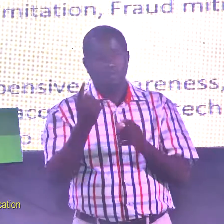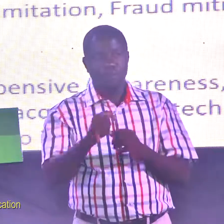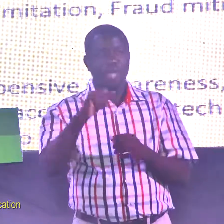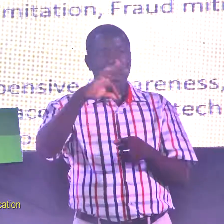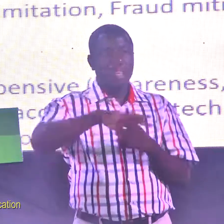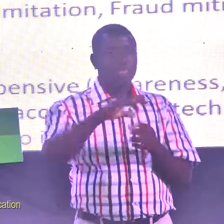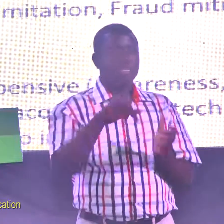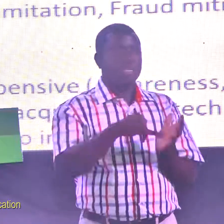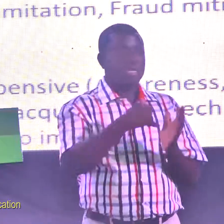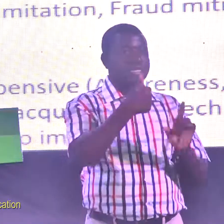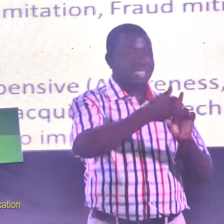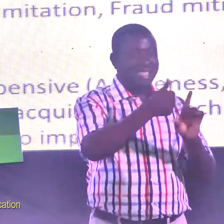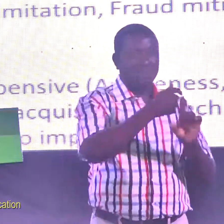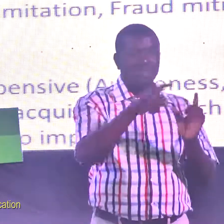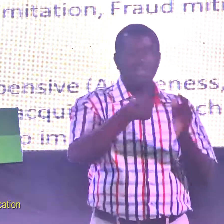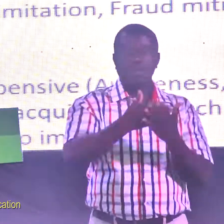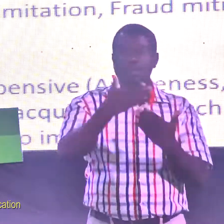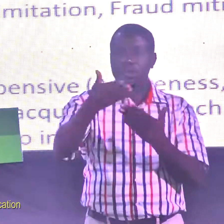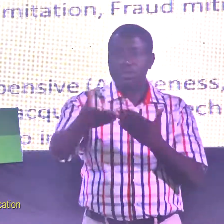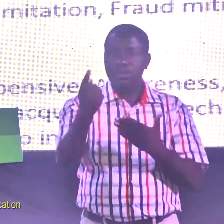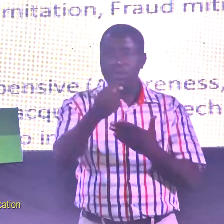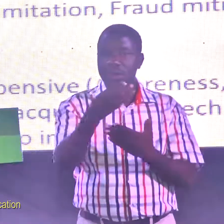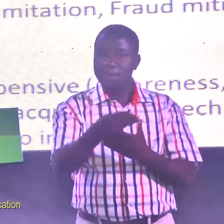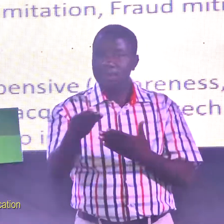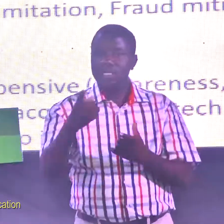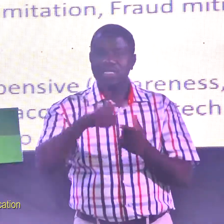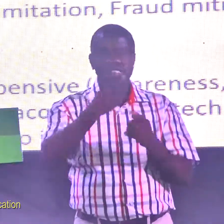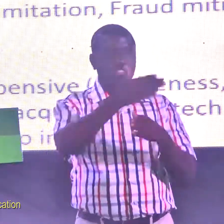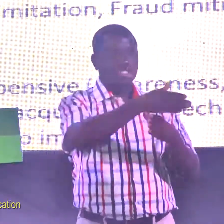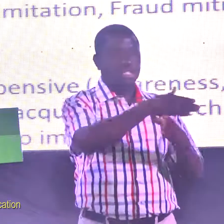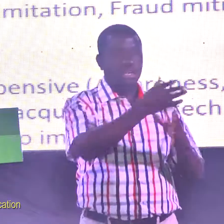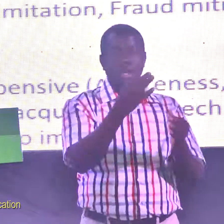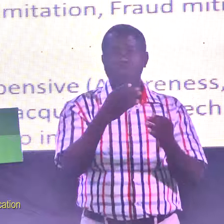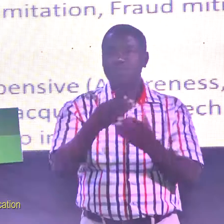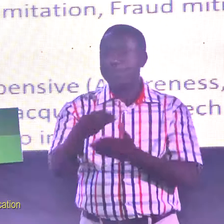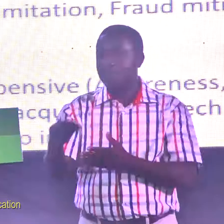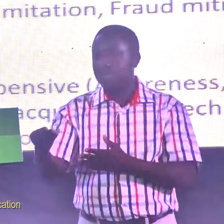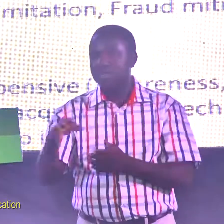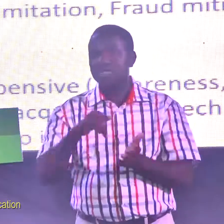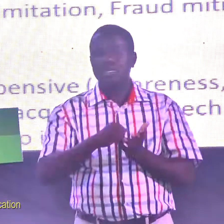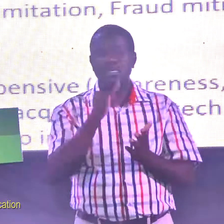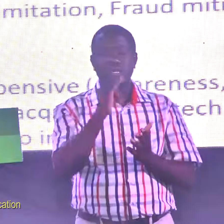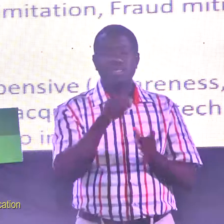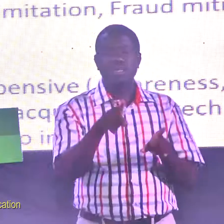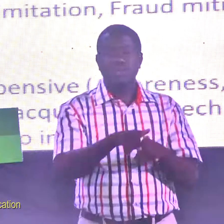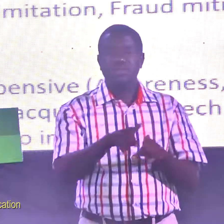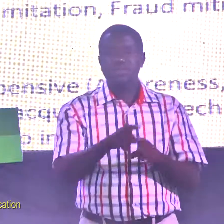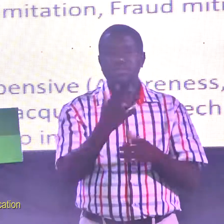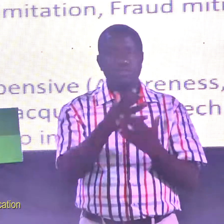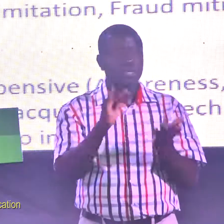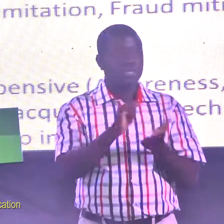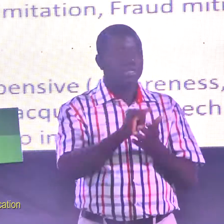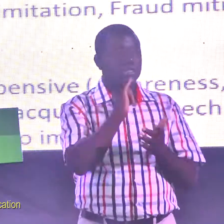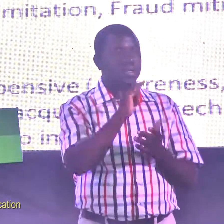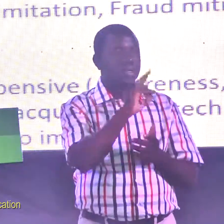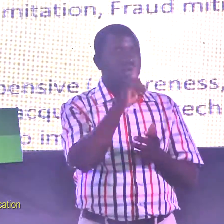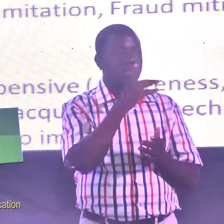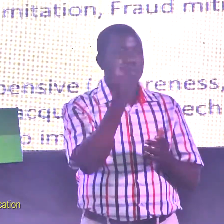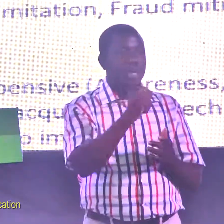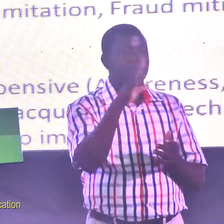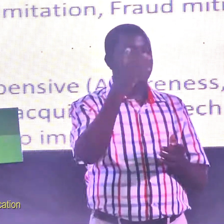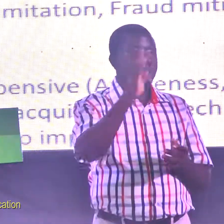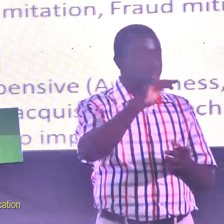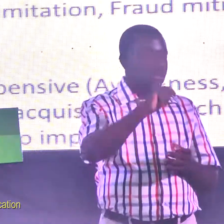the procurement of materials, the distribution of materials is also done using the voter